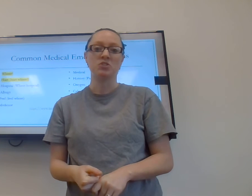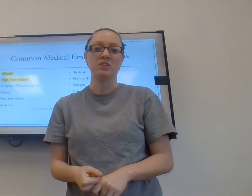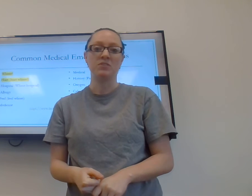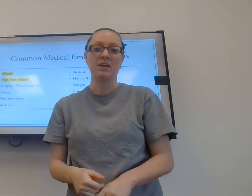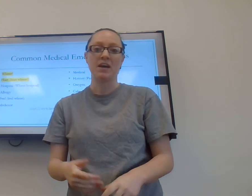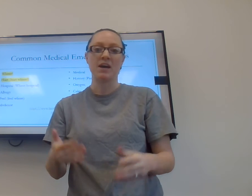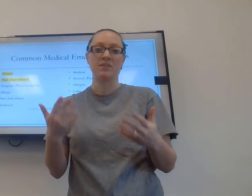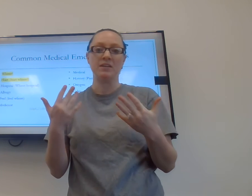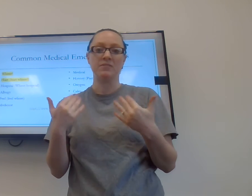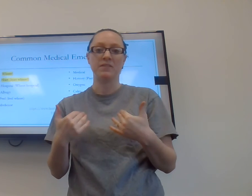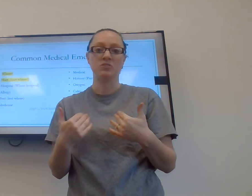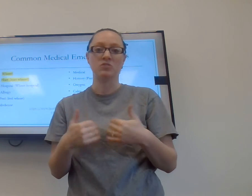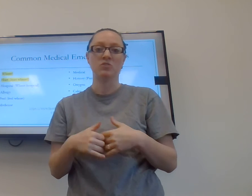if they have any facial